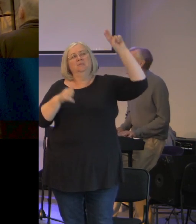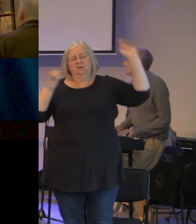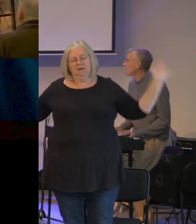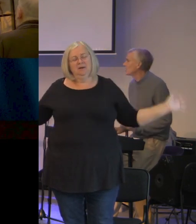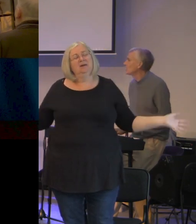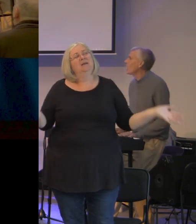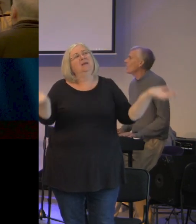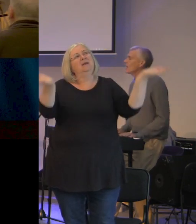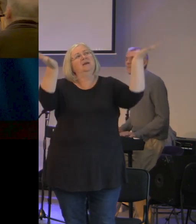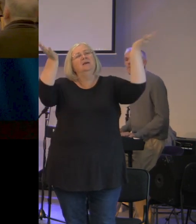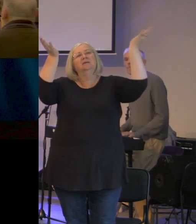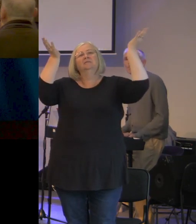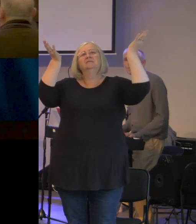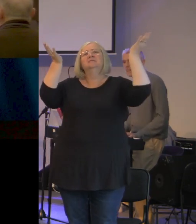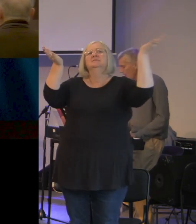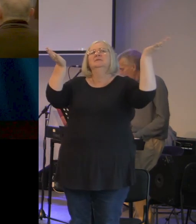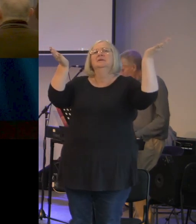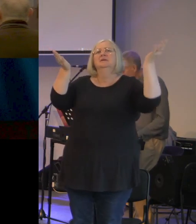lift his